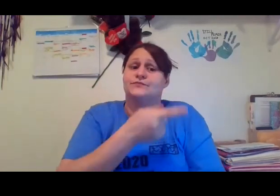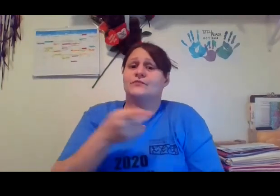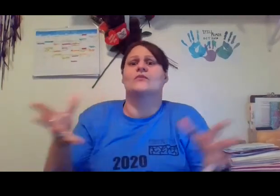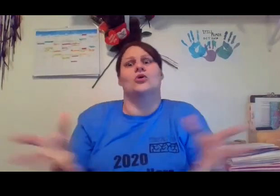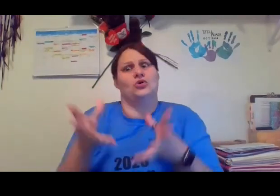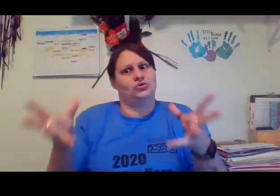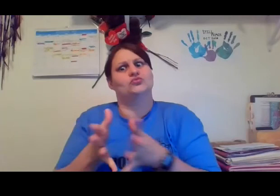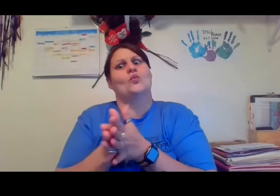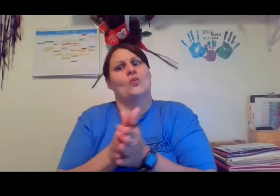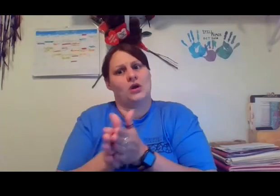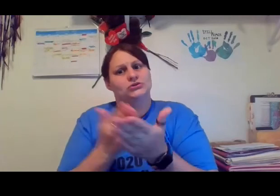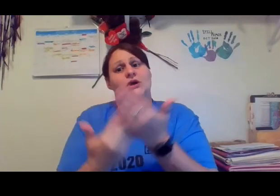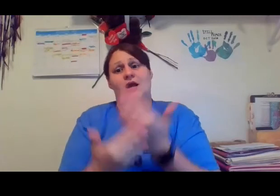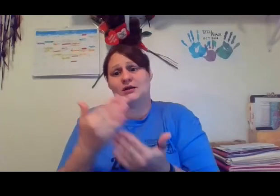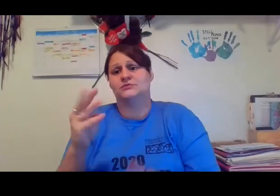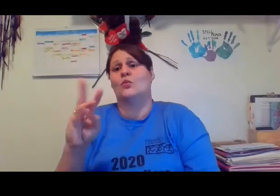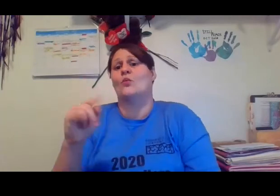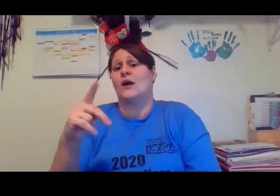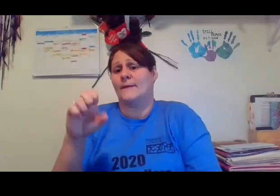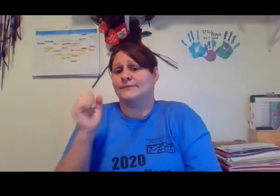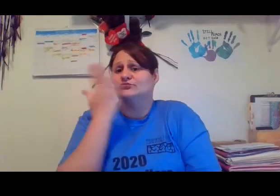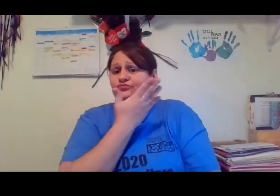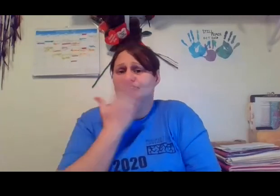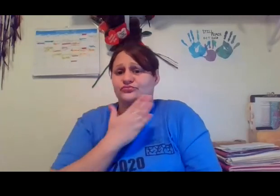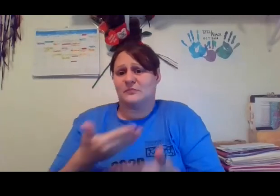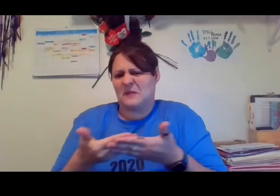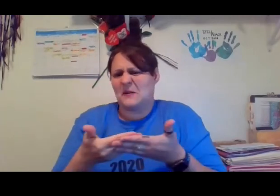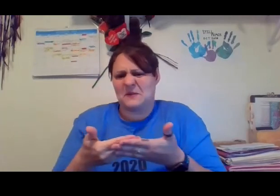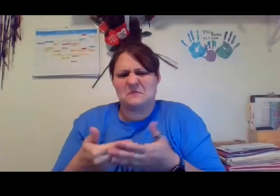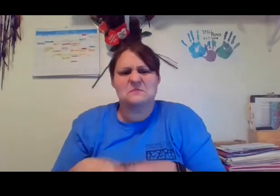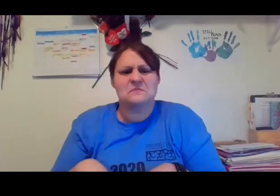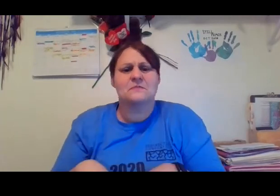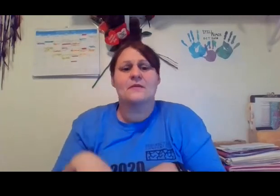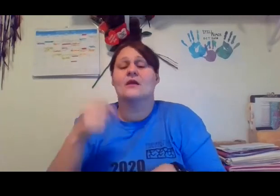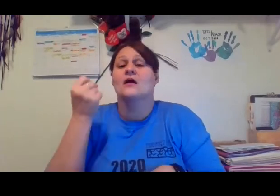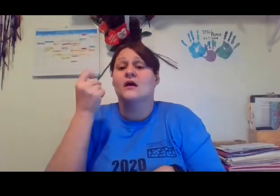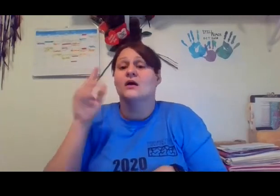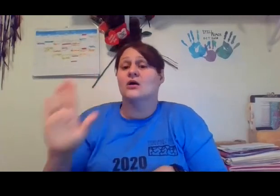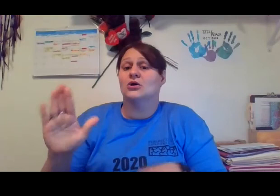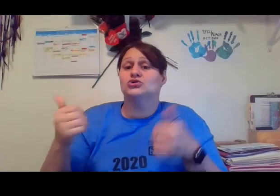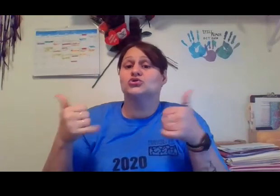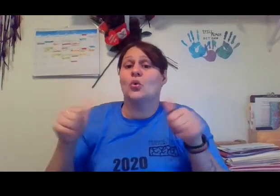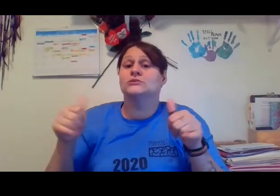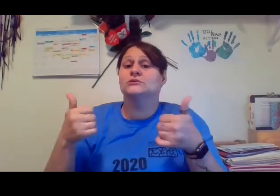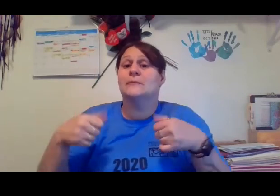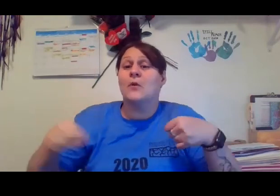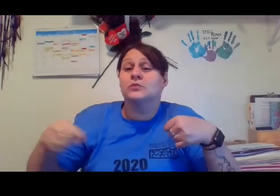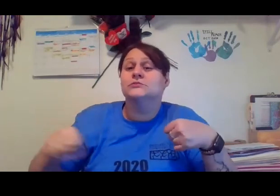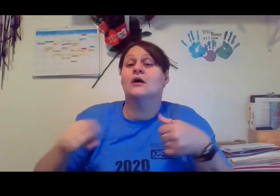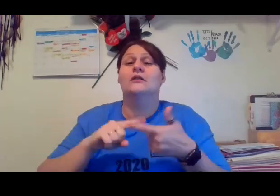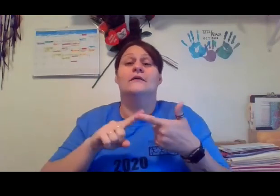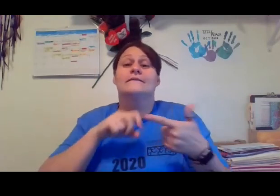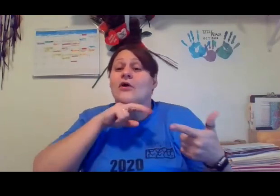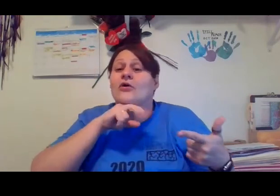and make sure it's for the full 25 seconds. With Kirk, please use wipes, the baby wipes for the face and hands, and encourage